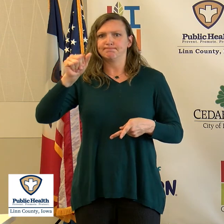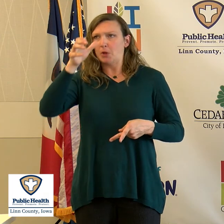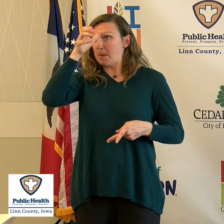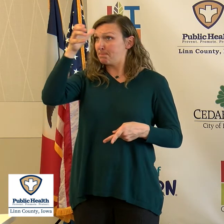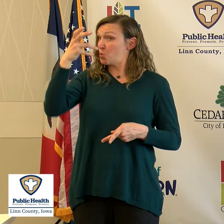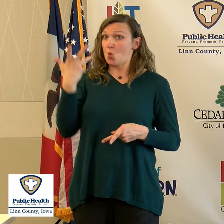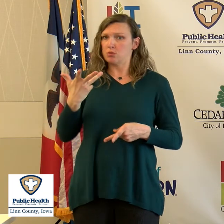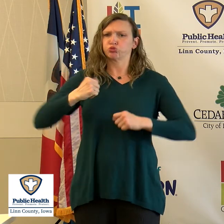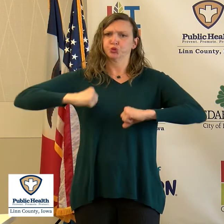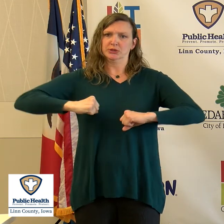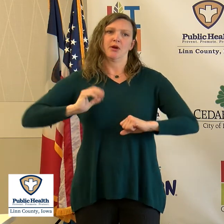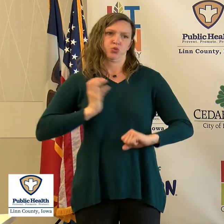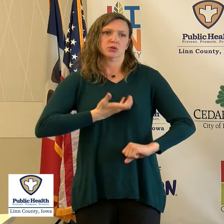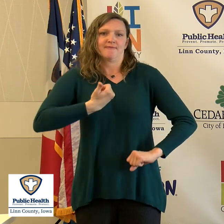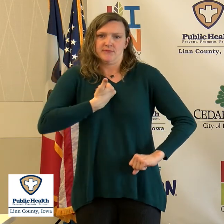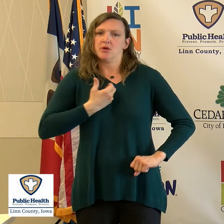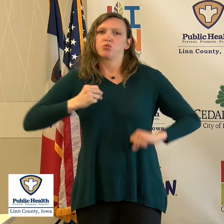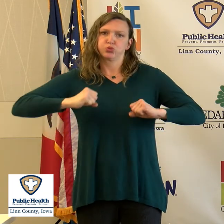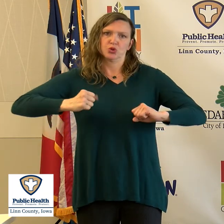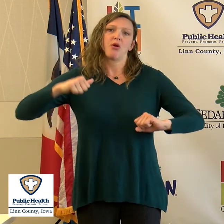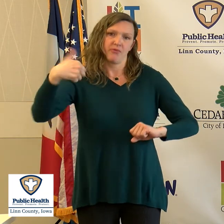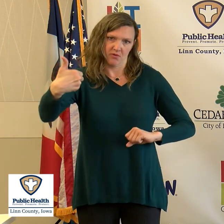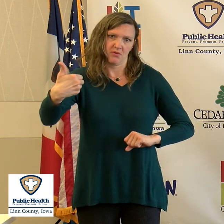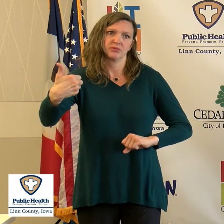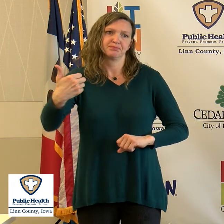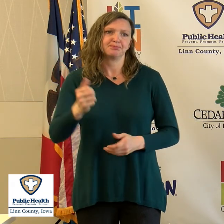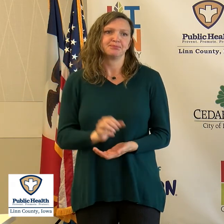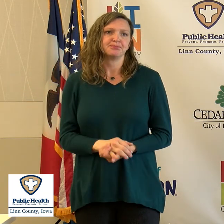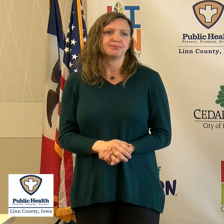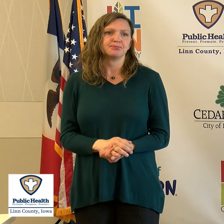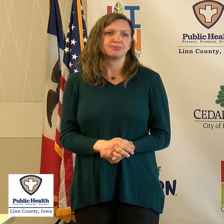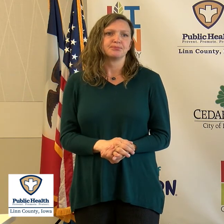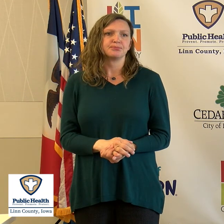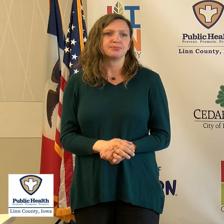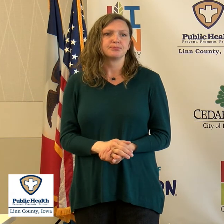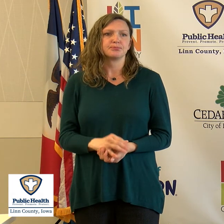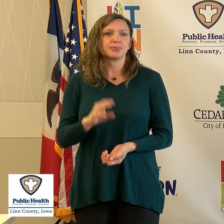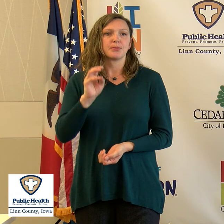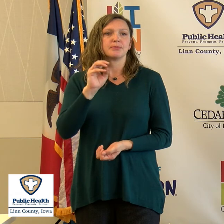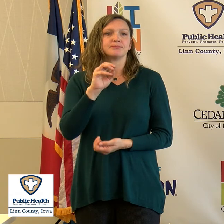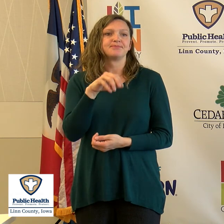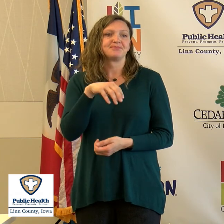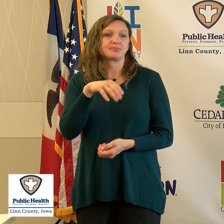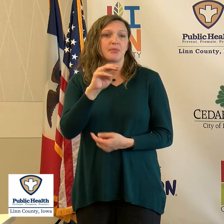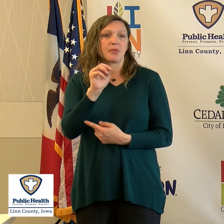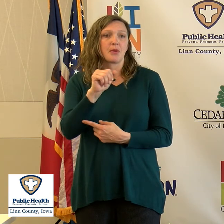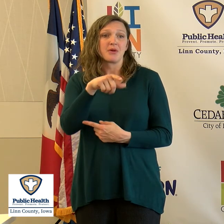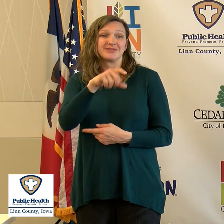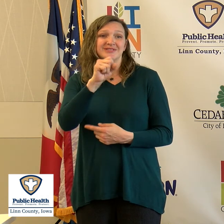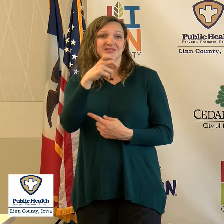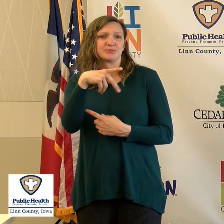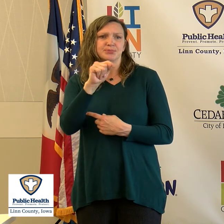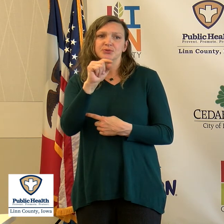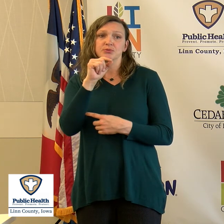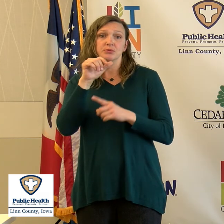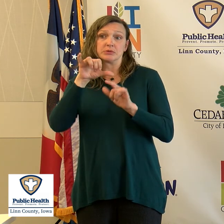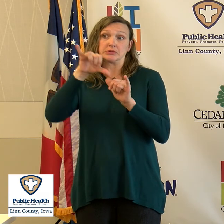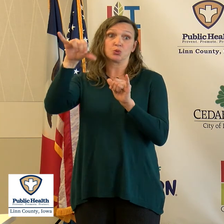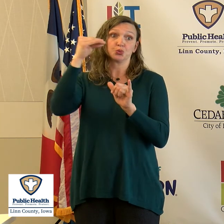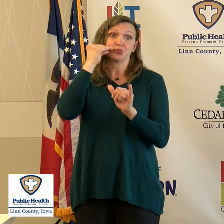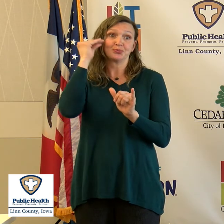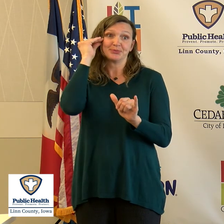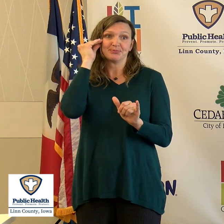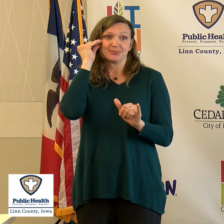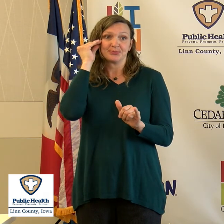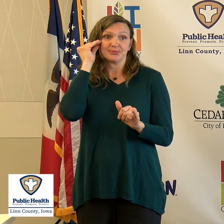other. This is a marathon, not a sprint. Stay home, stay safe,